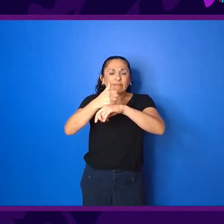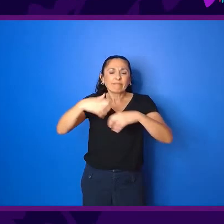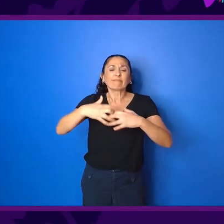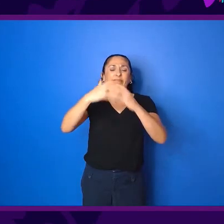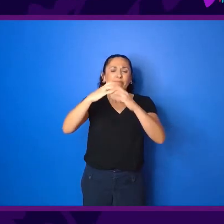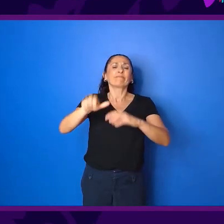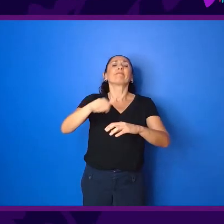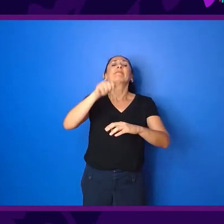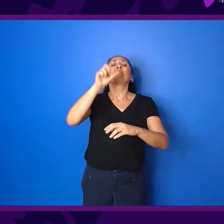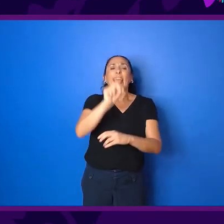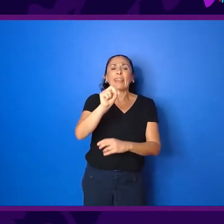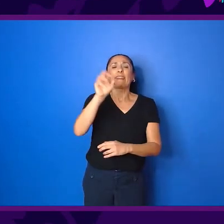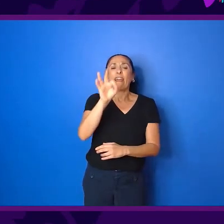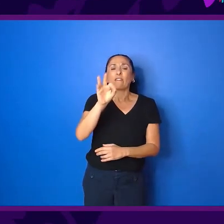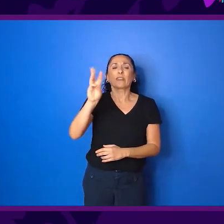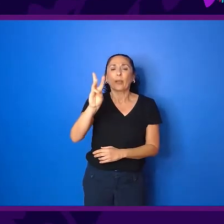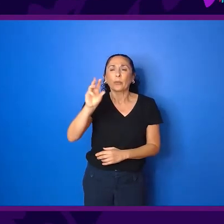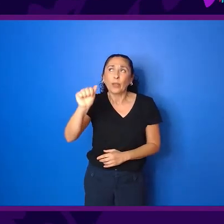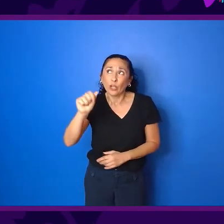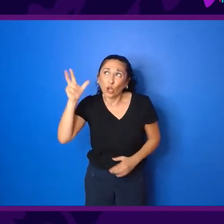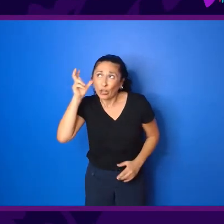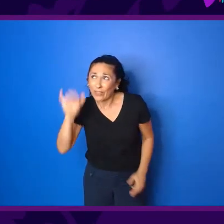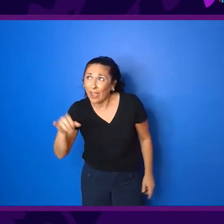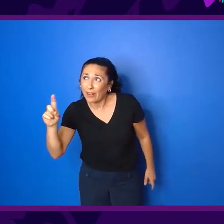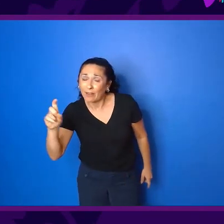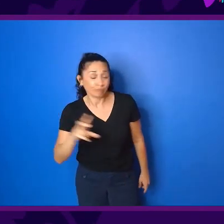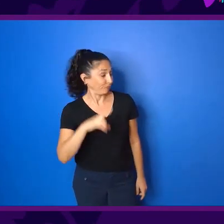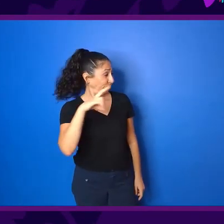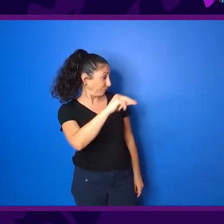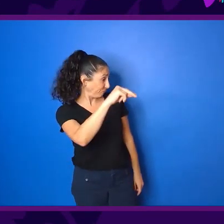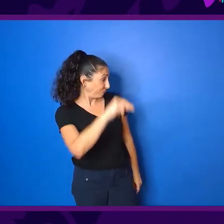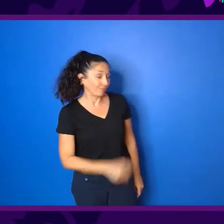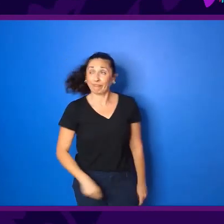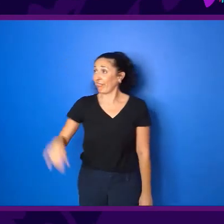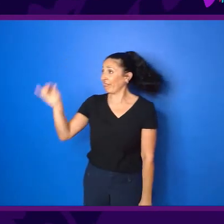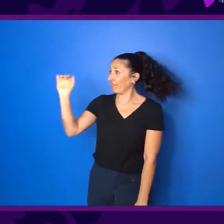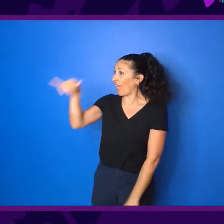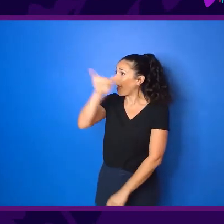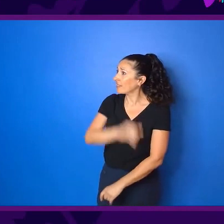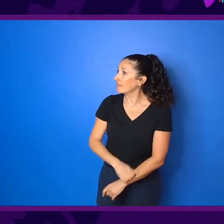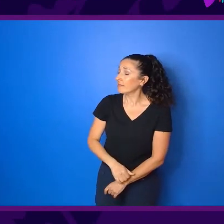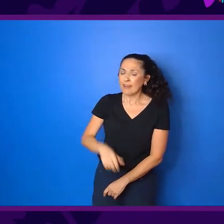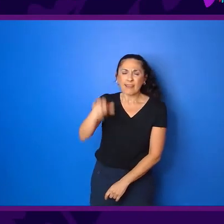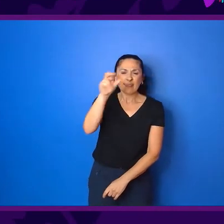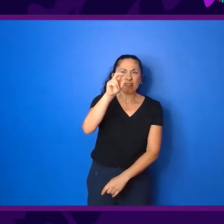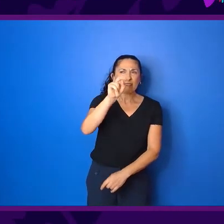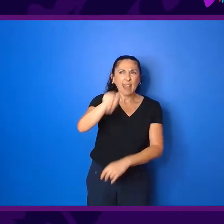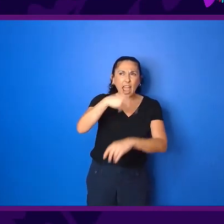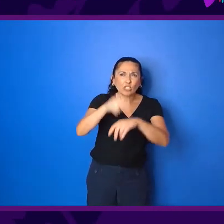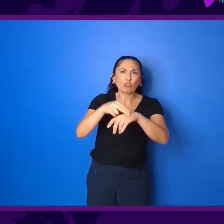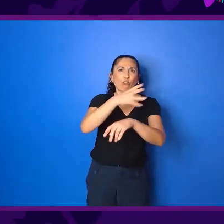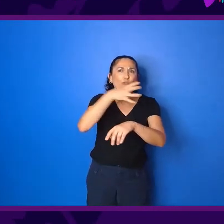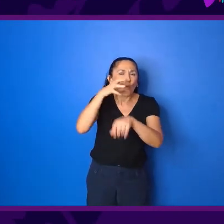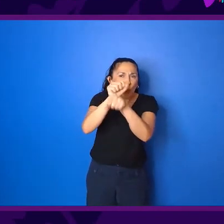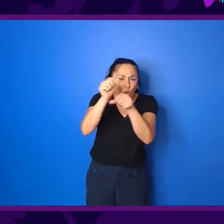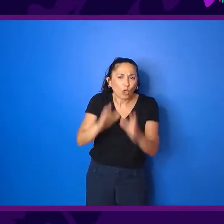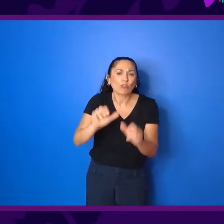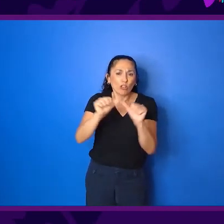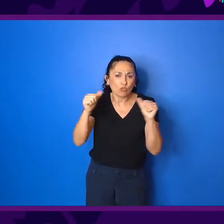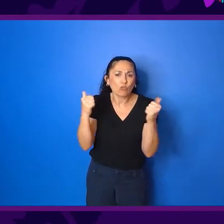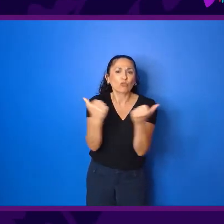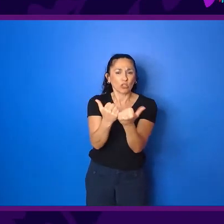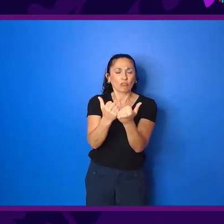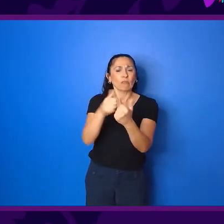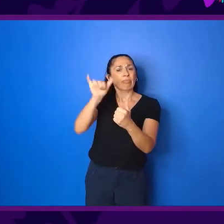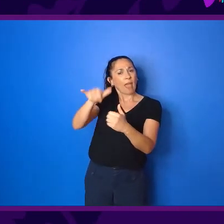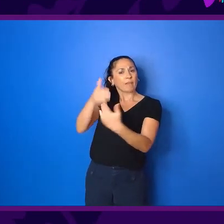NFWA. Ever heard of it? Nope. Exactly. The National Farm Workers Association, which was the predecessor to